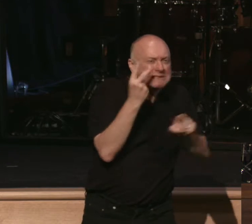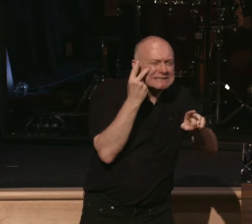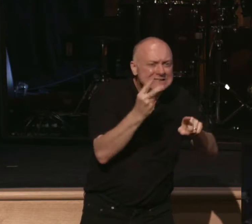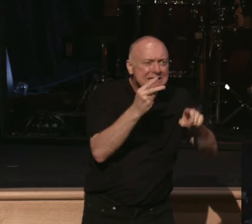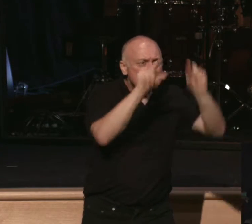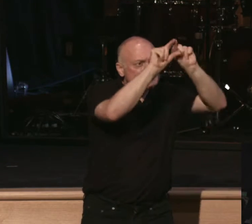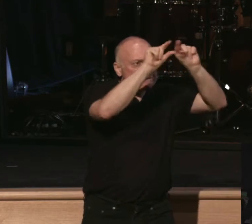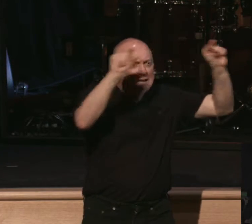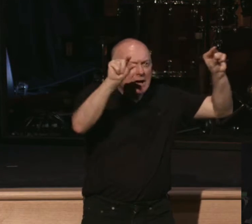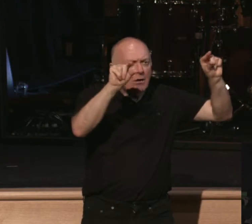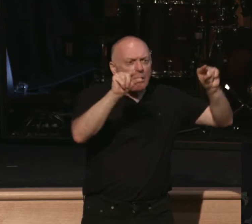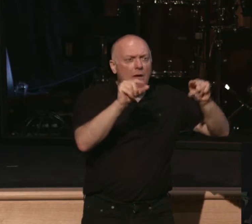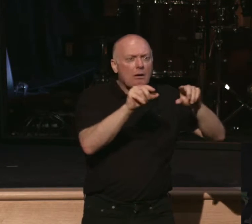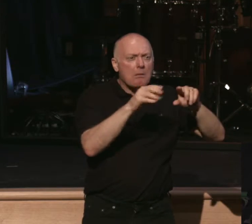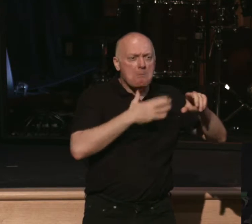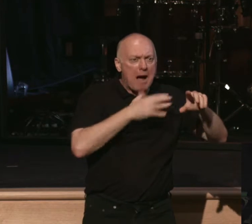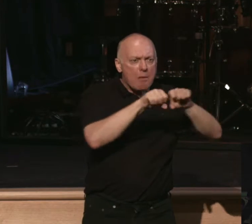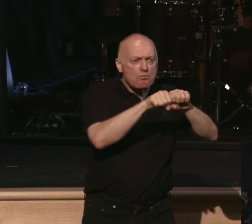the broken cistern sheet.